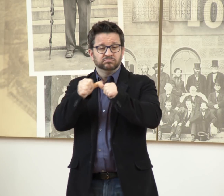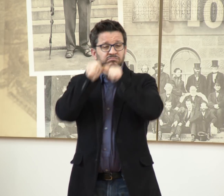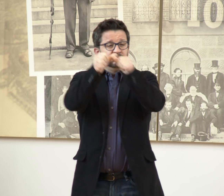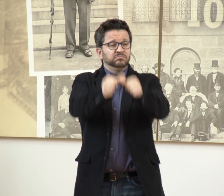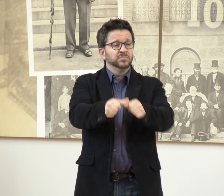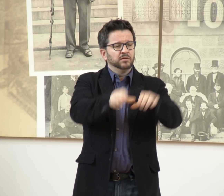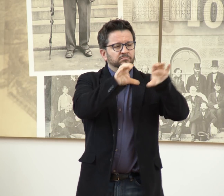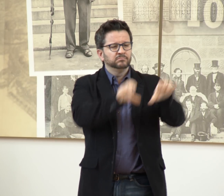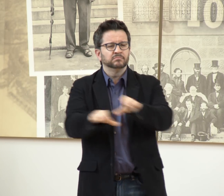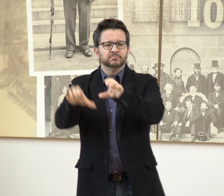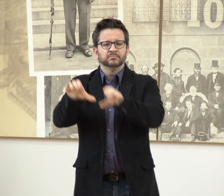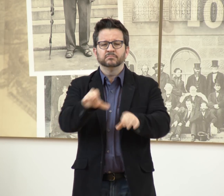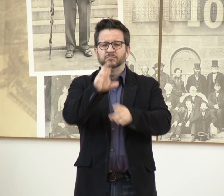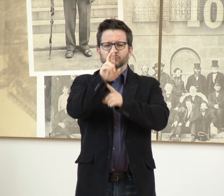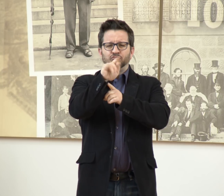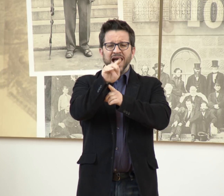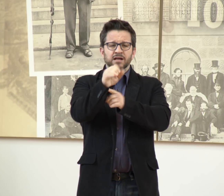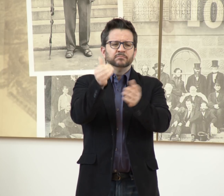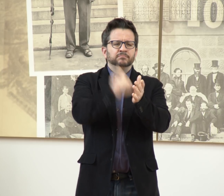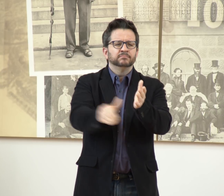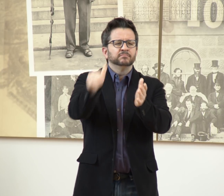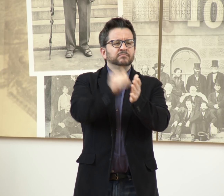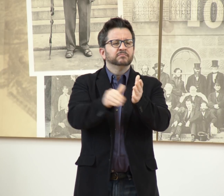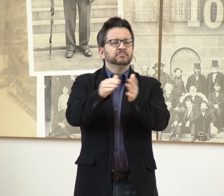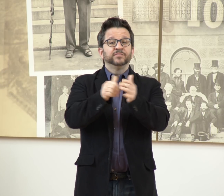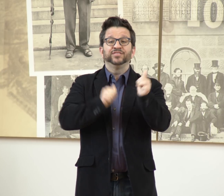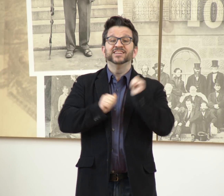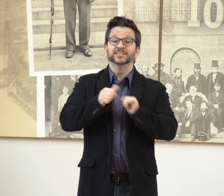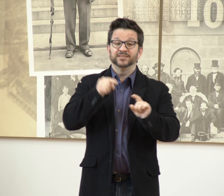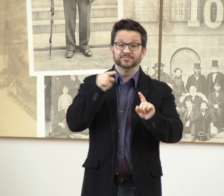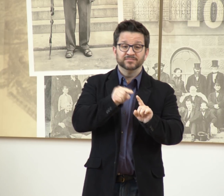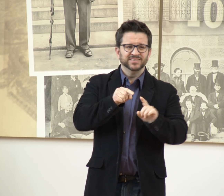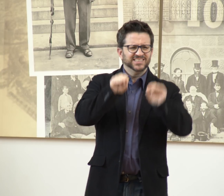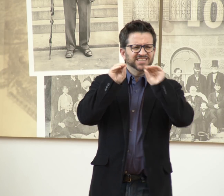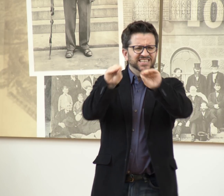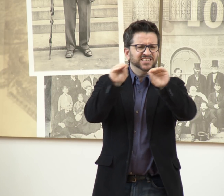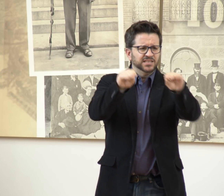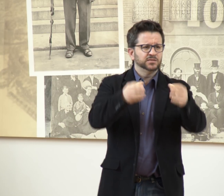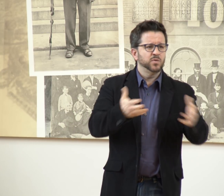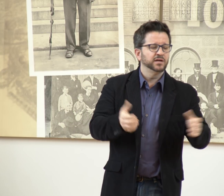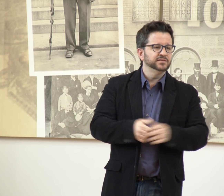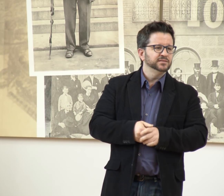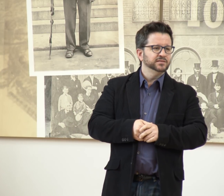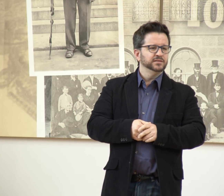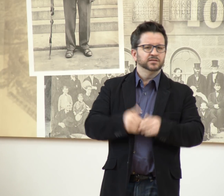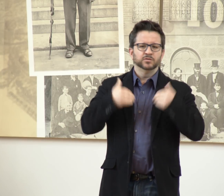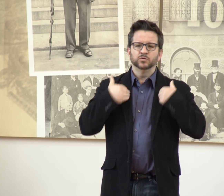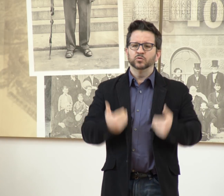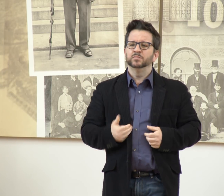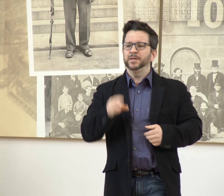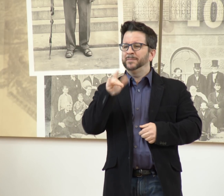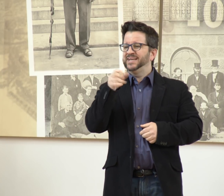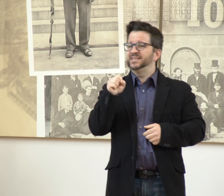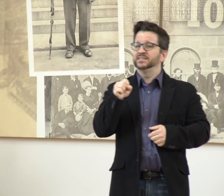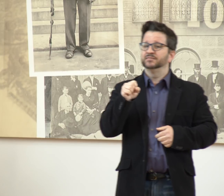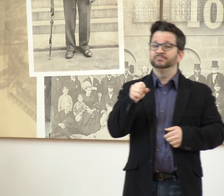now that has an age-old tradition of having rites of passage, rites of theater. One of